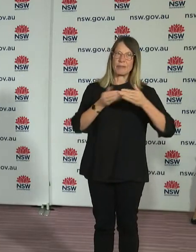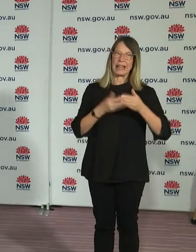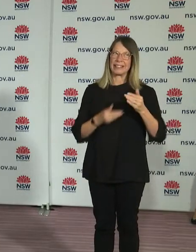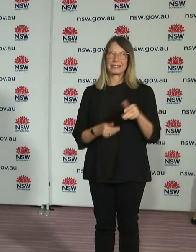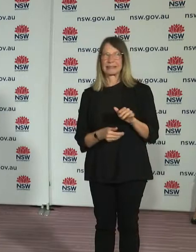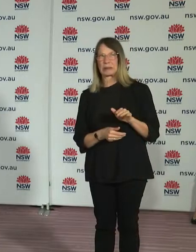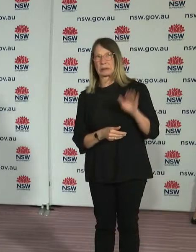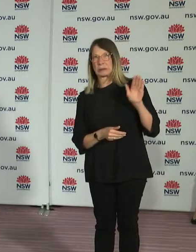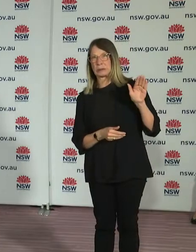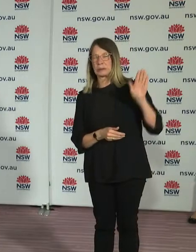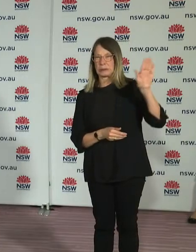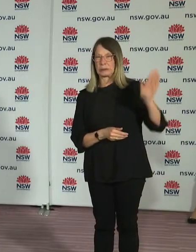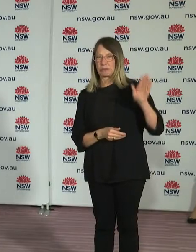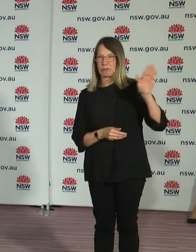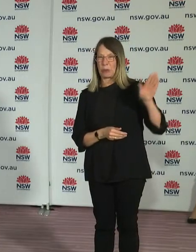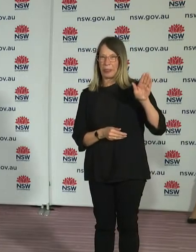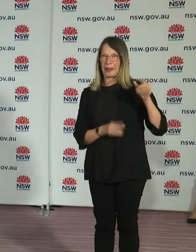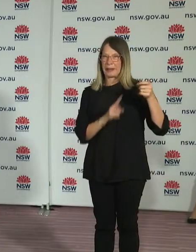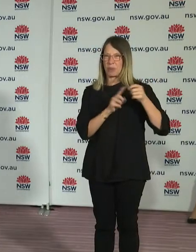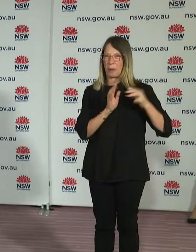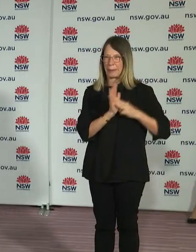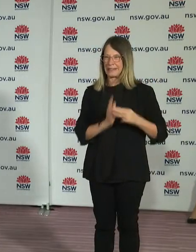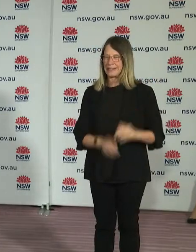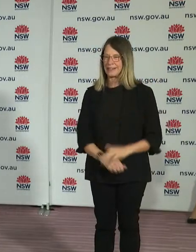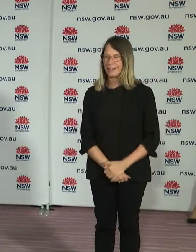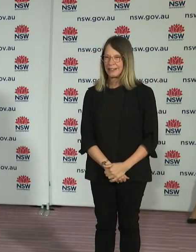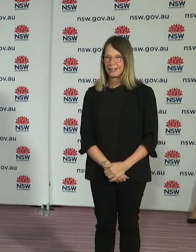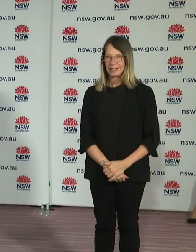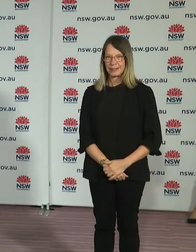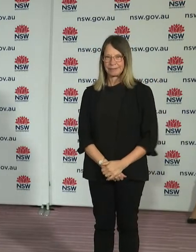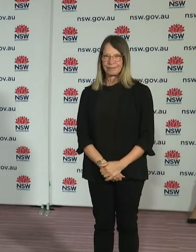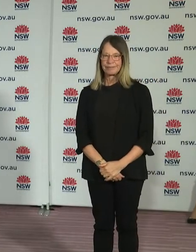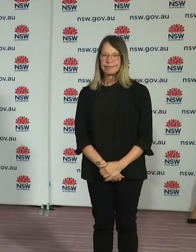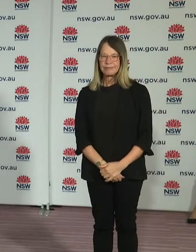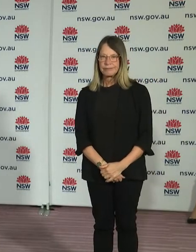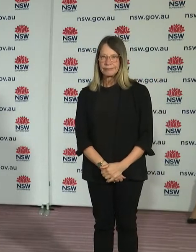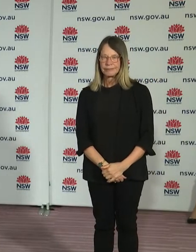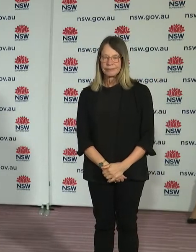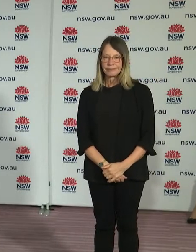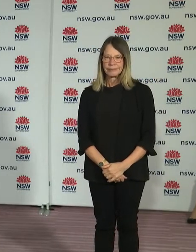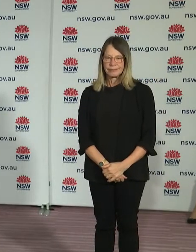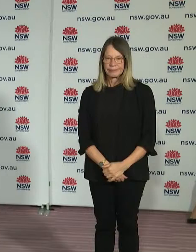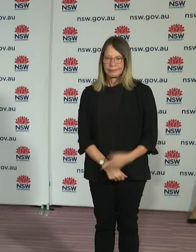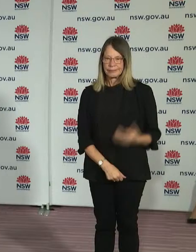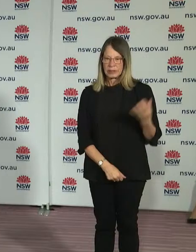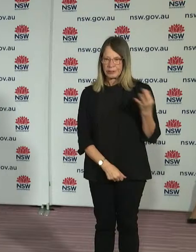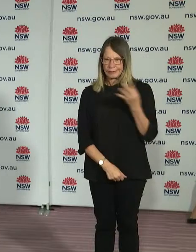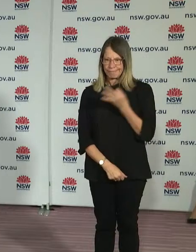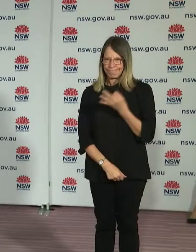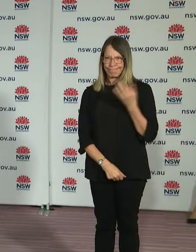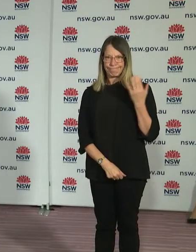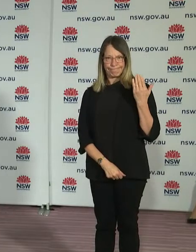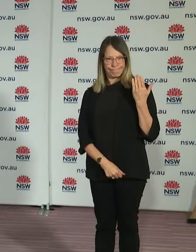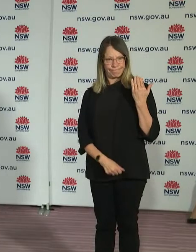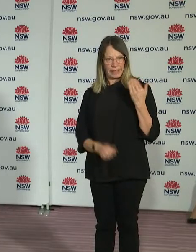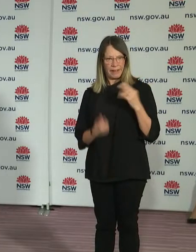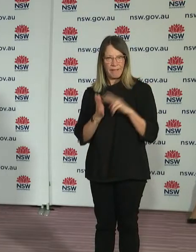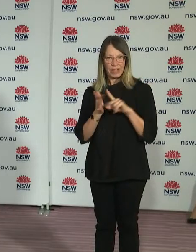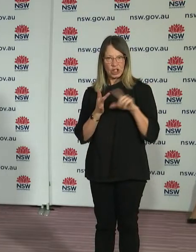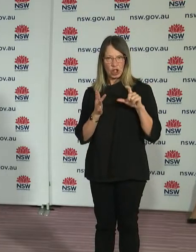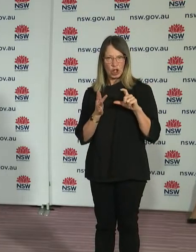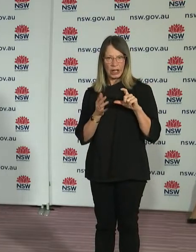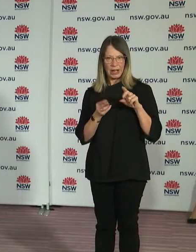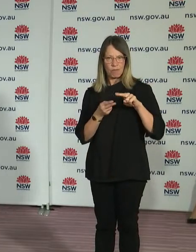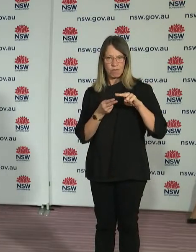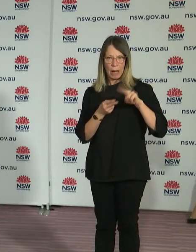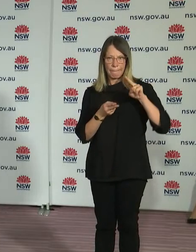the Victorian border, this is now the third day in a row we've had fewer cases than Victoria has. You've made it clear that you'd like them to reopen the border, but have you had active